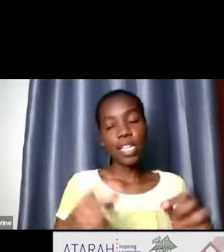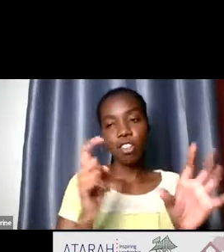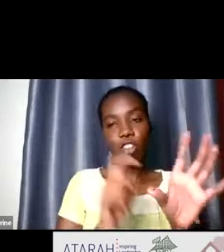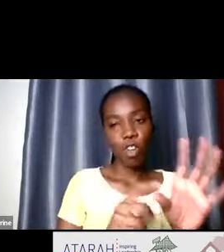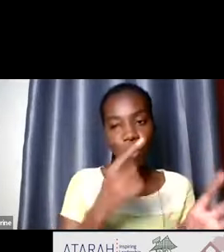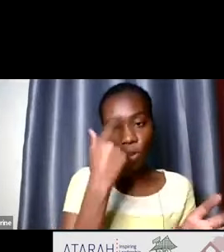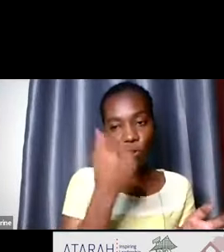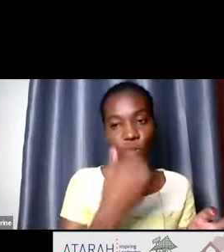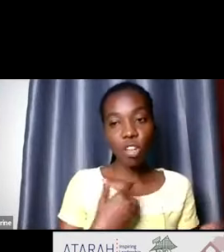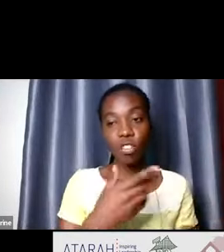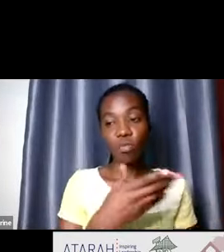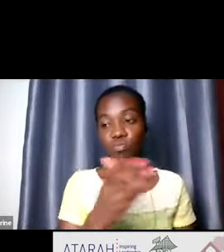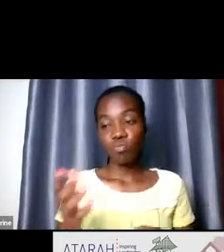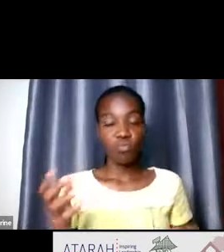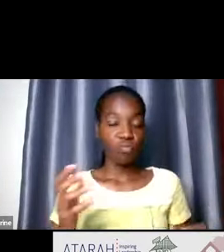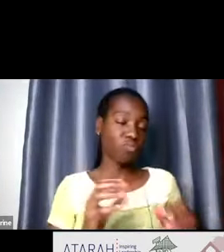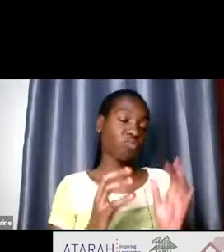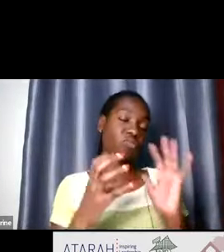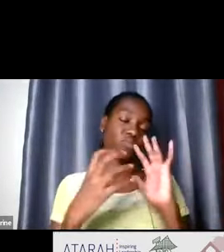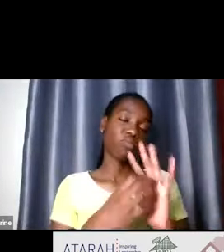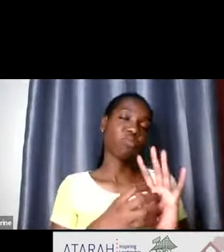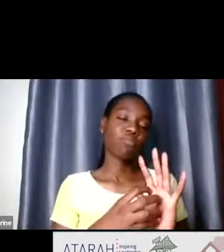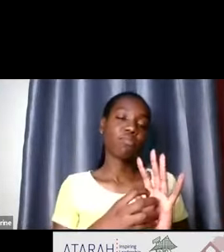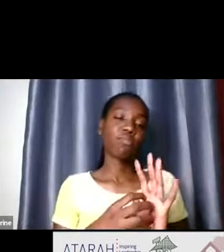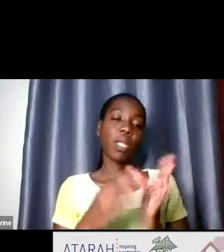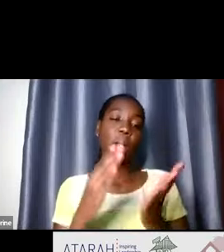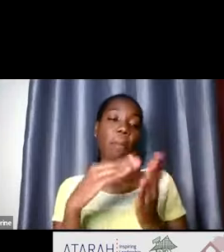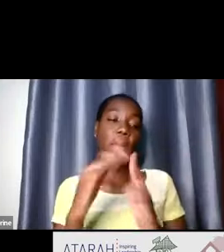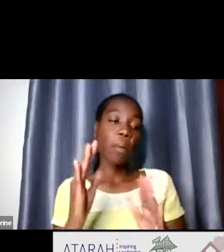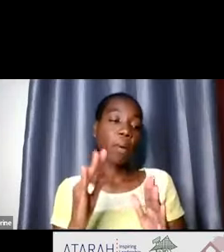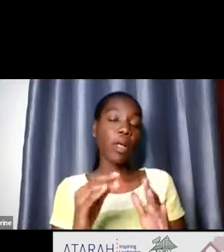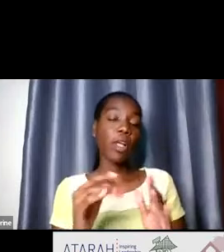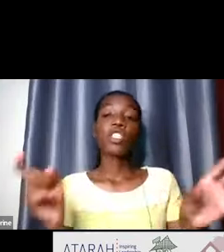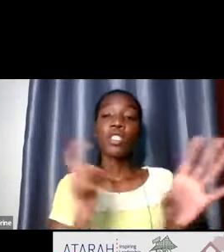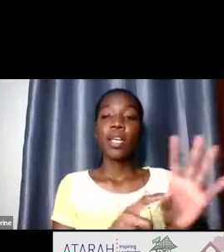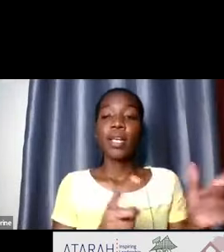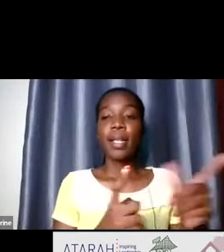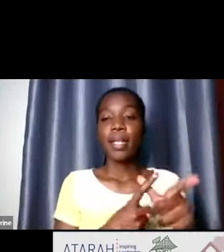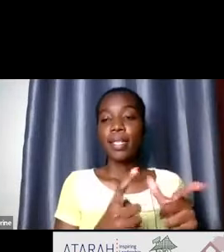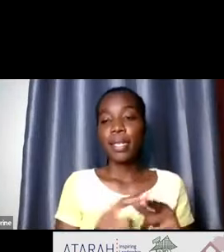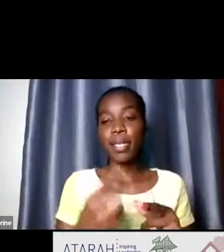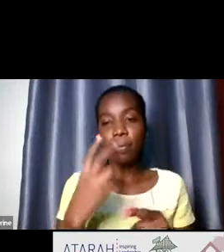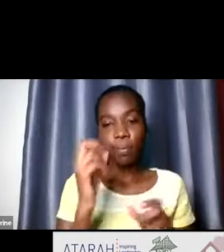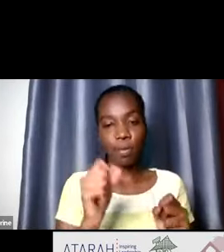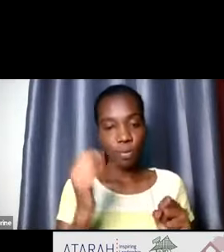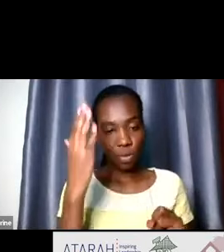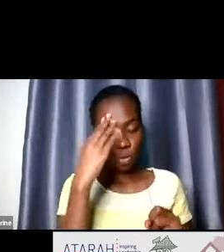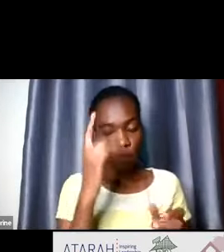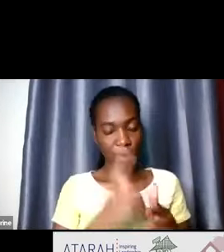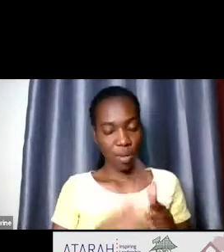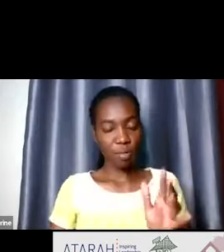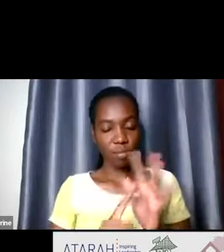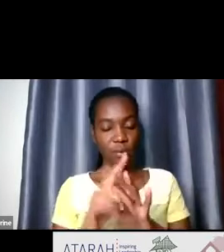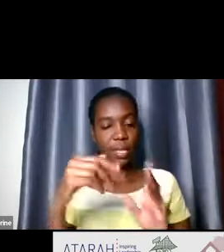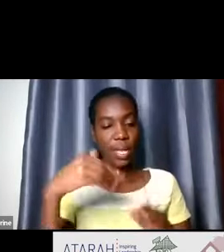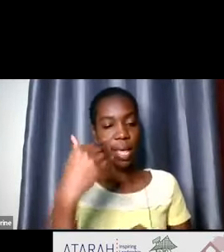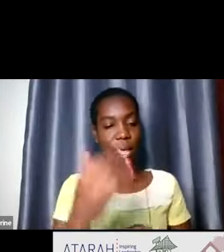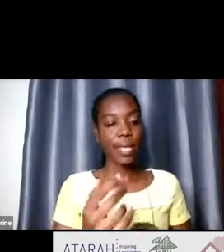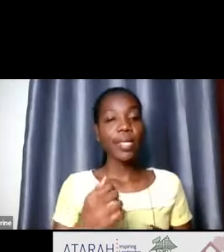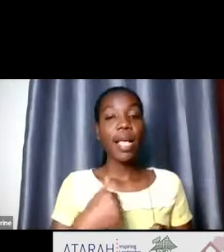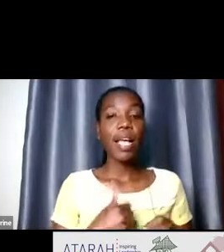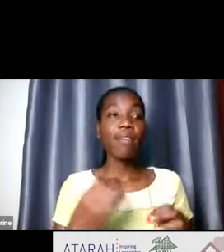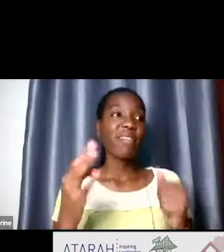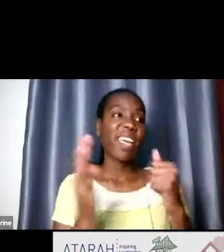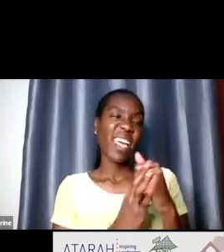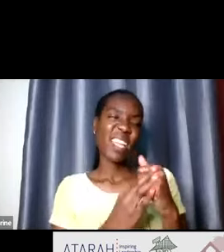posted as often as we can. So join us so that you can be posted on what is coming up next. We have about 8 Tuesdays to